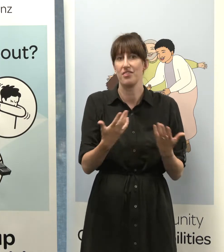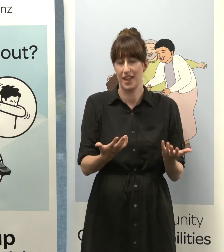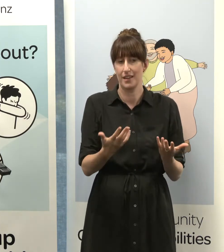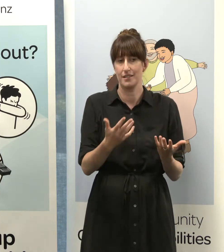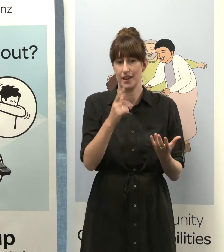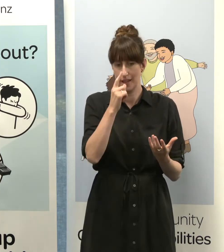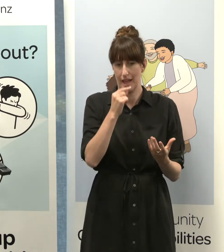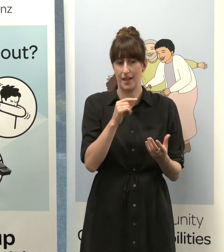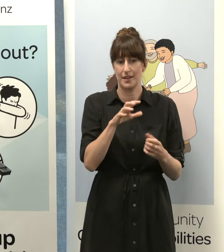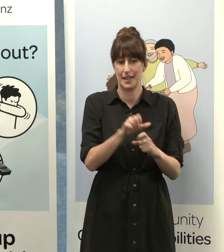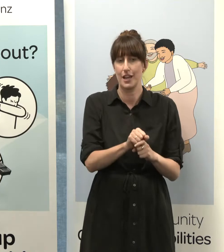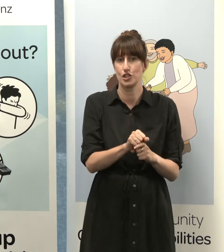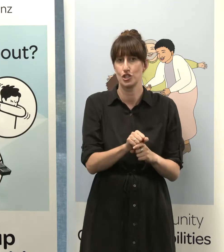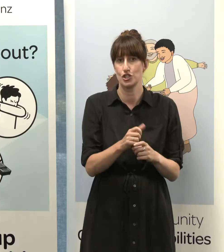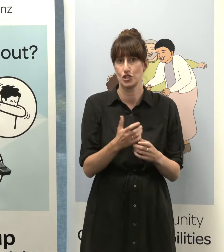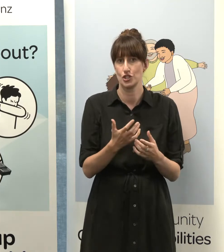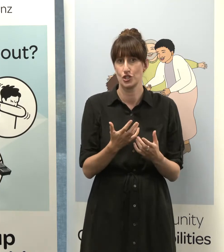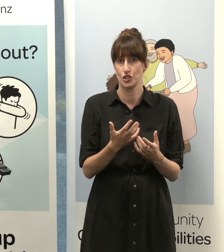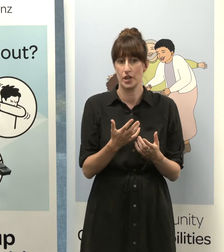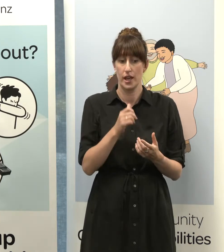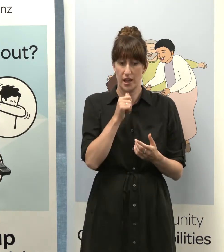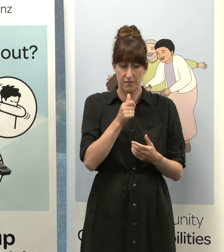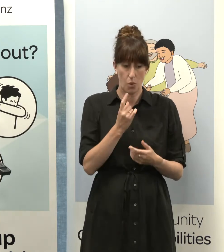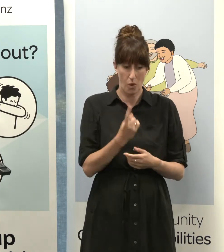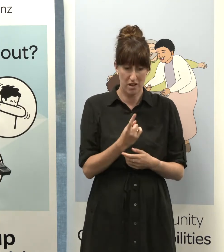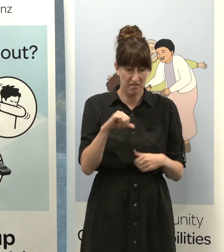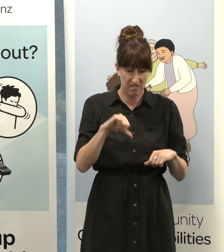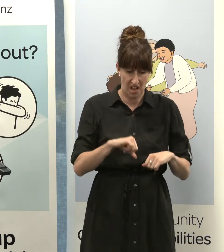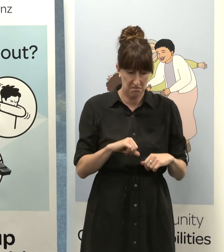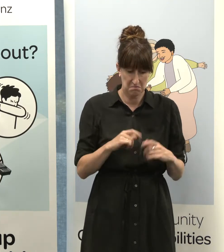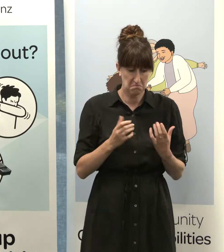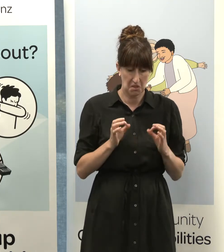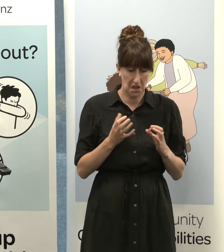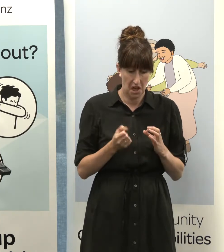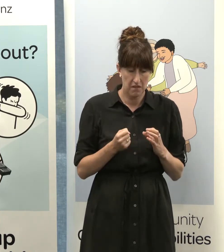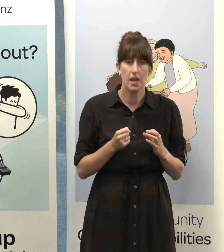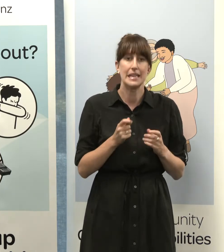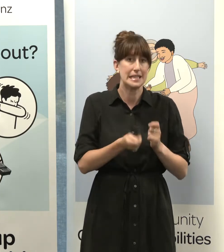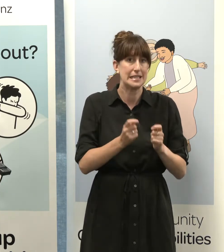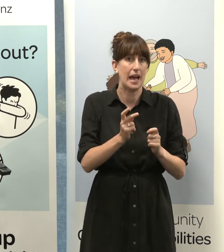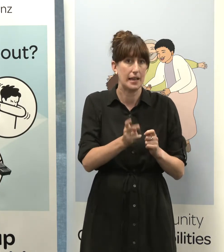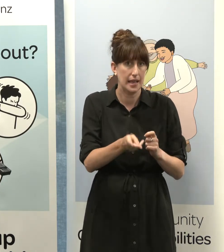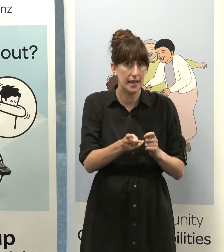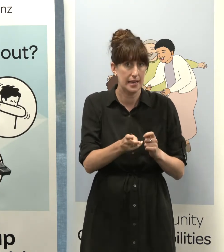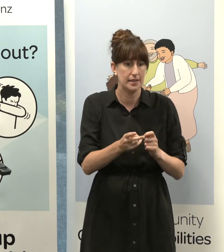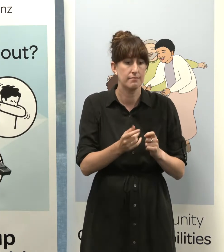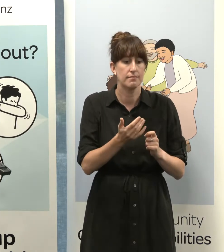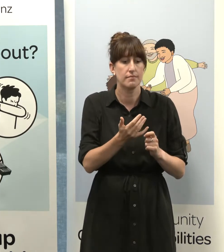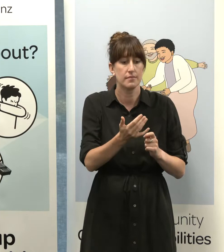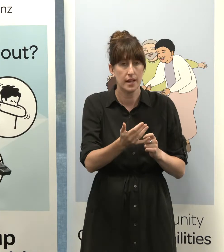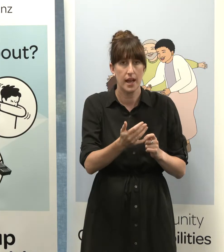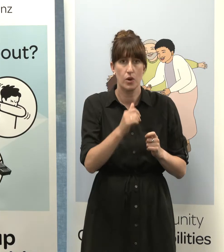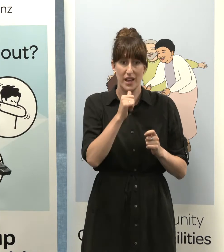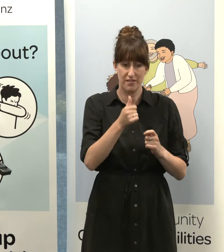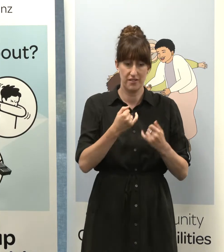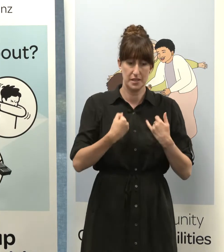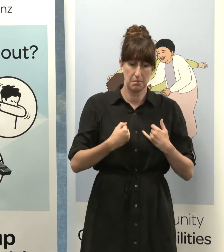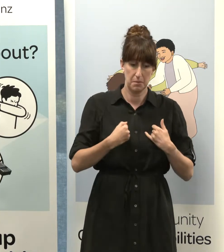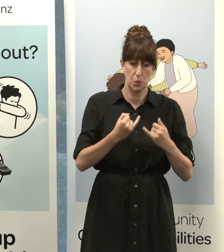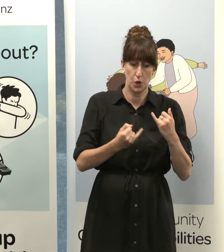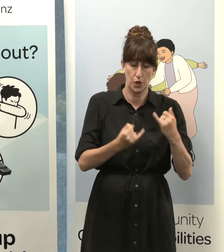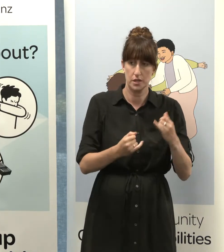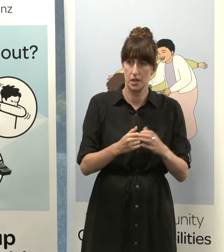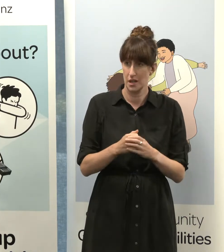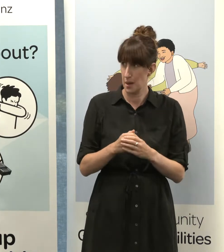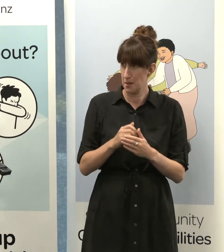they can test, particularly if they continue to or have ongoing symptoms or if they develop symptoms. And by repeatedly, you mean